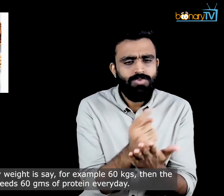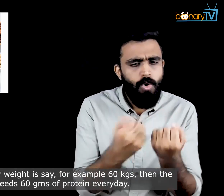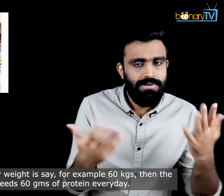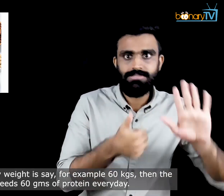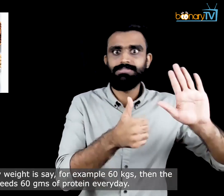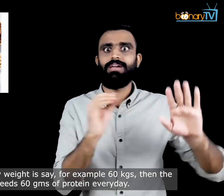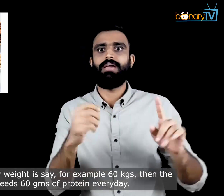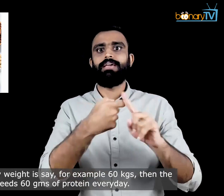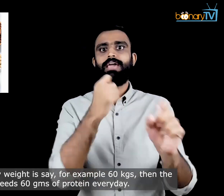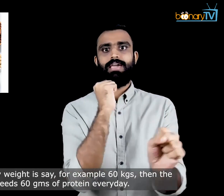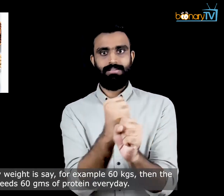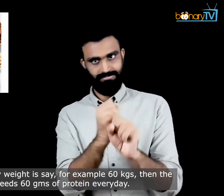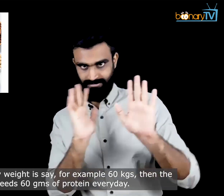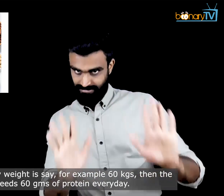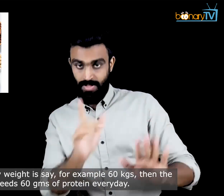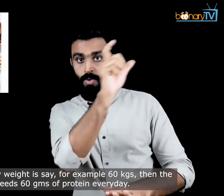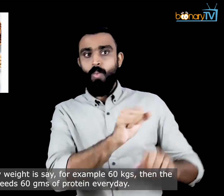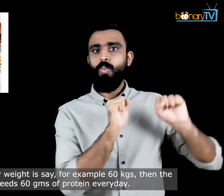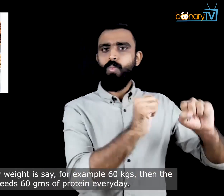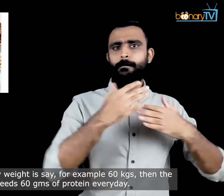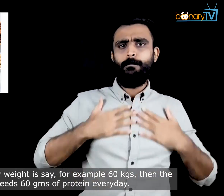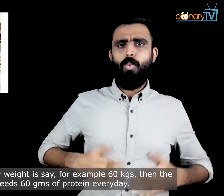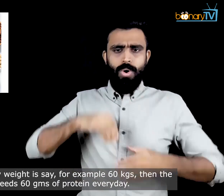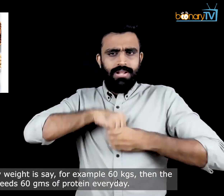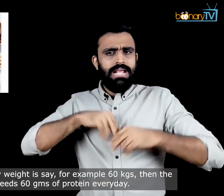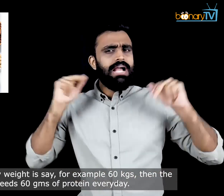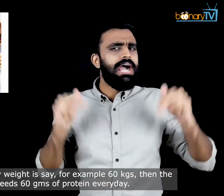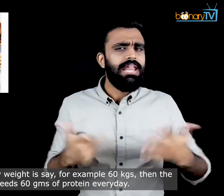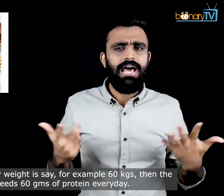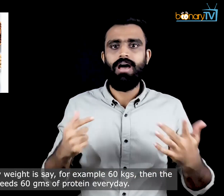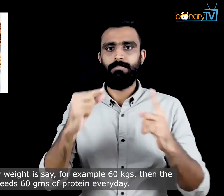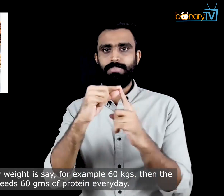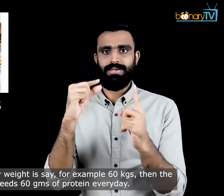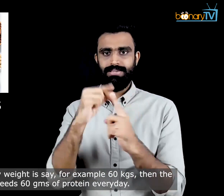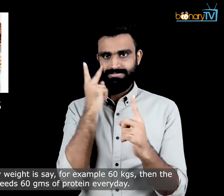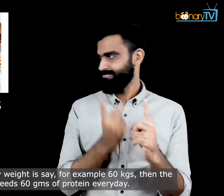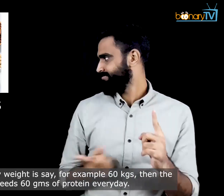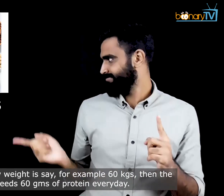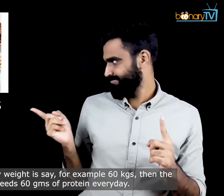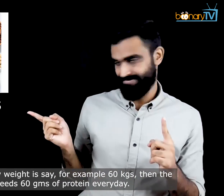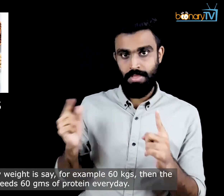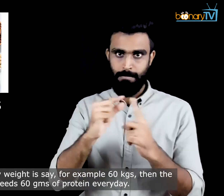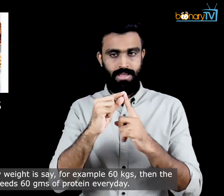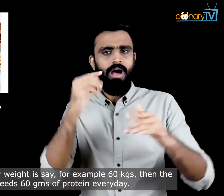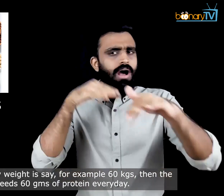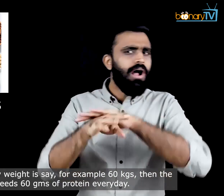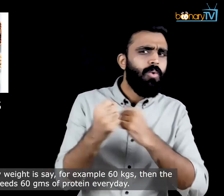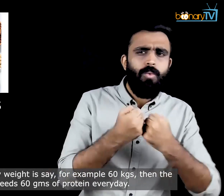kgs then the body needs 60 grams of protein every